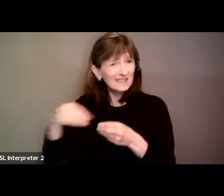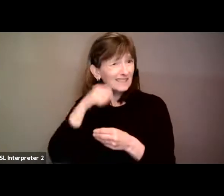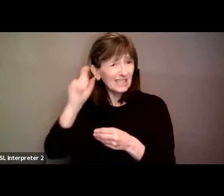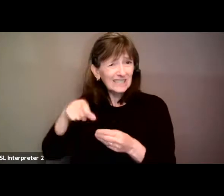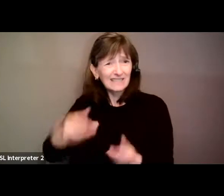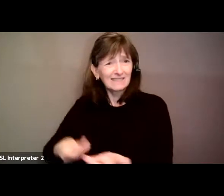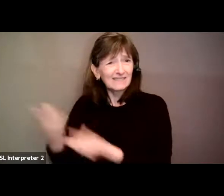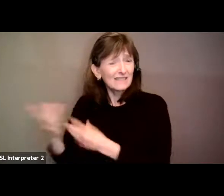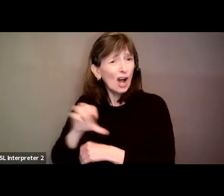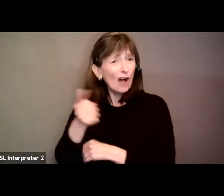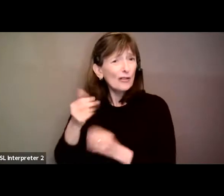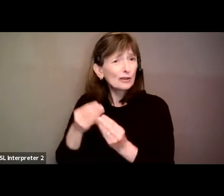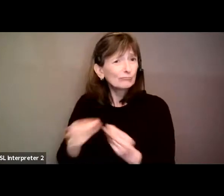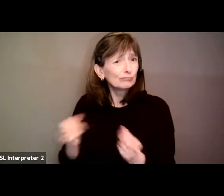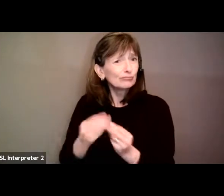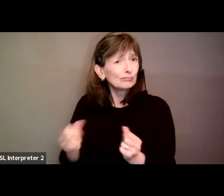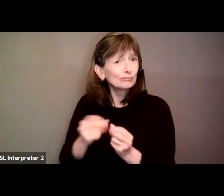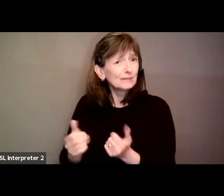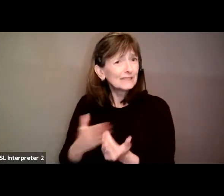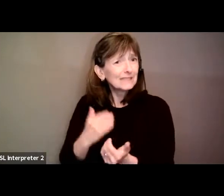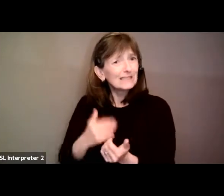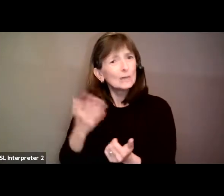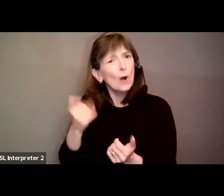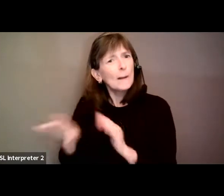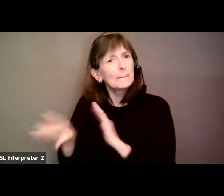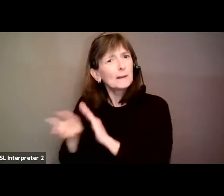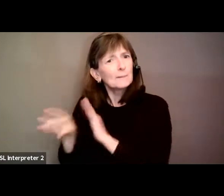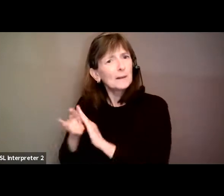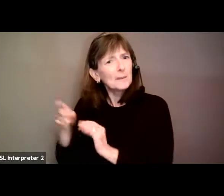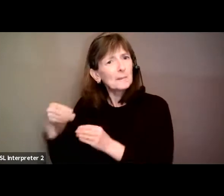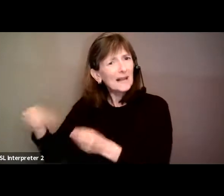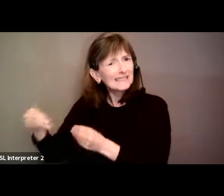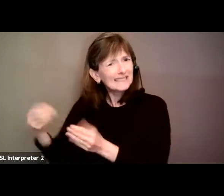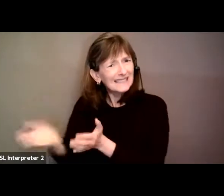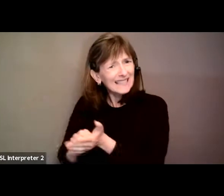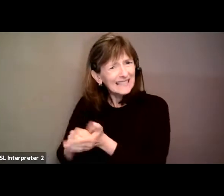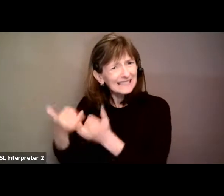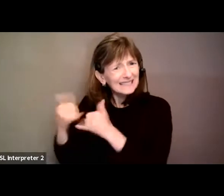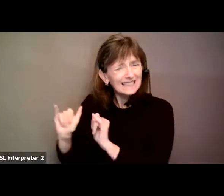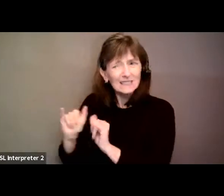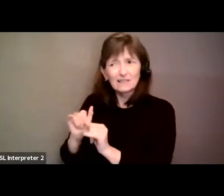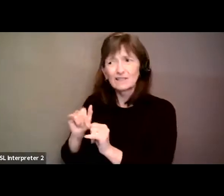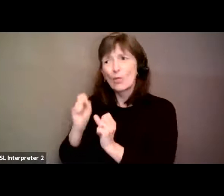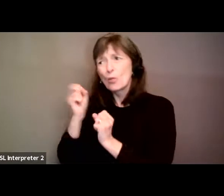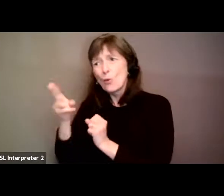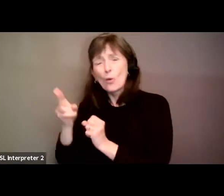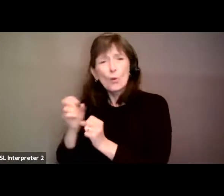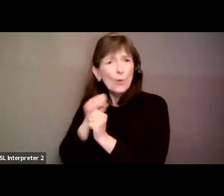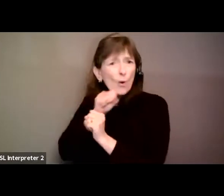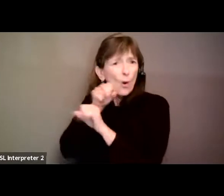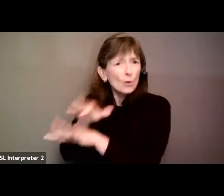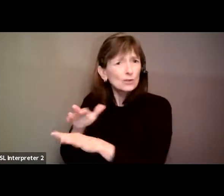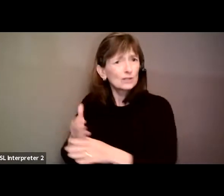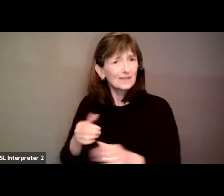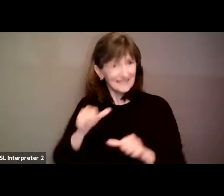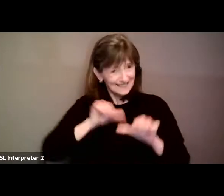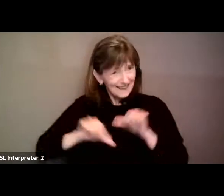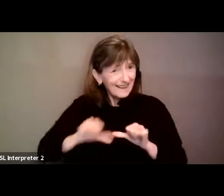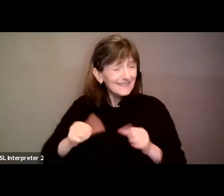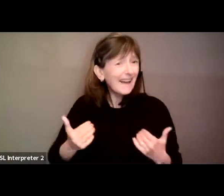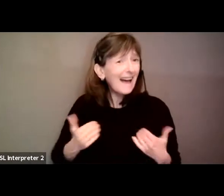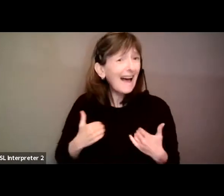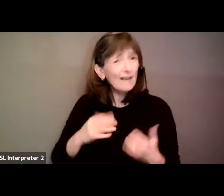So many, in fact, that there is no good reason why so much of this stuff should be ending up in the ocean. We have the science, the